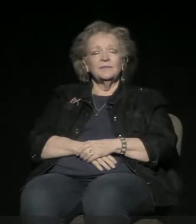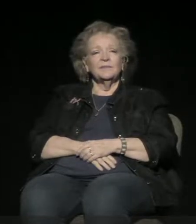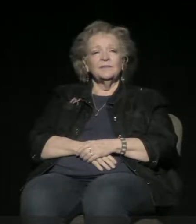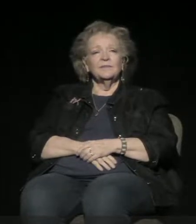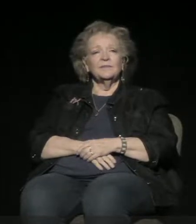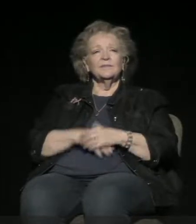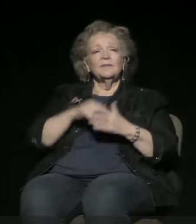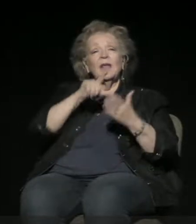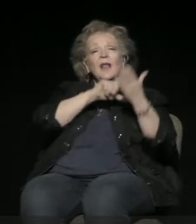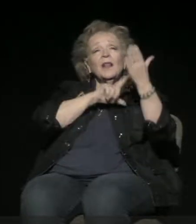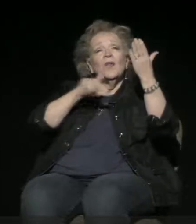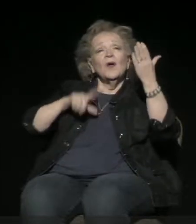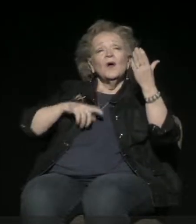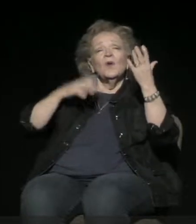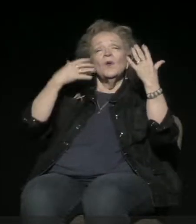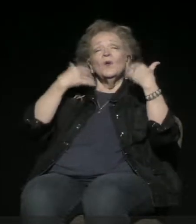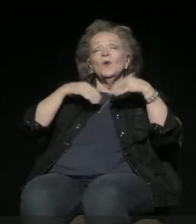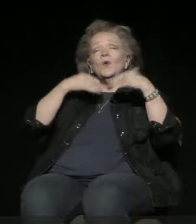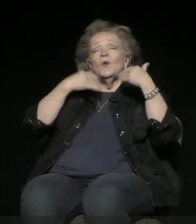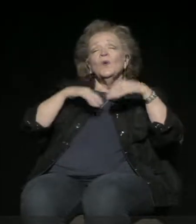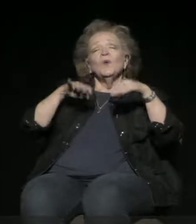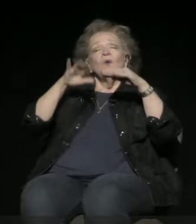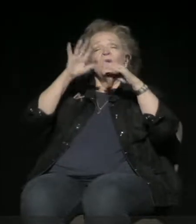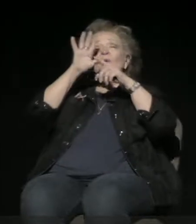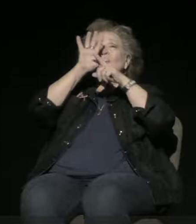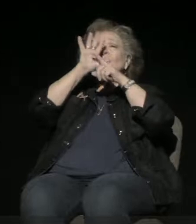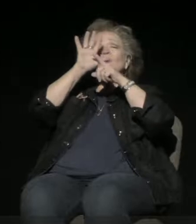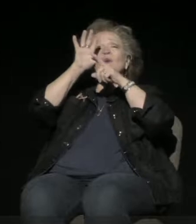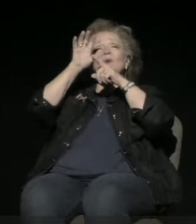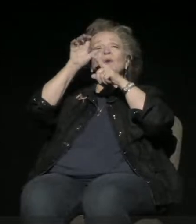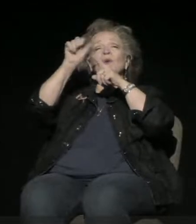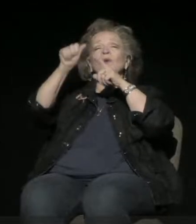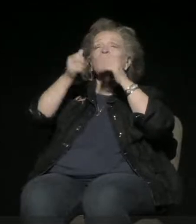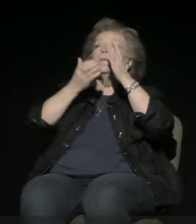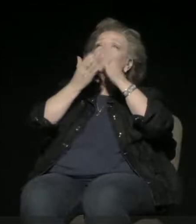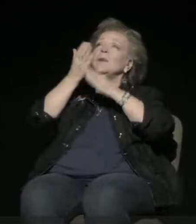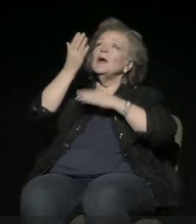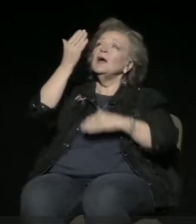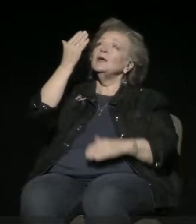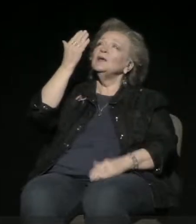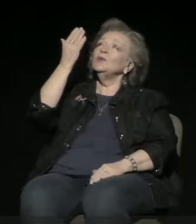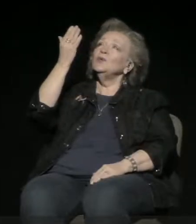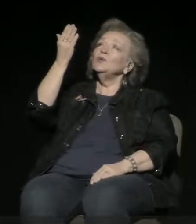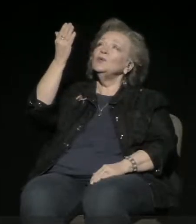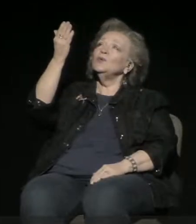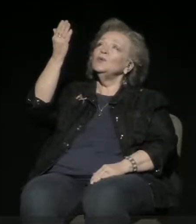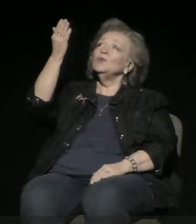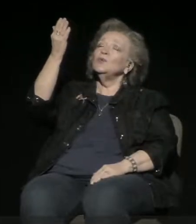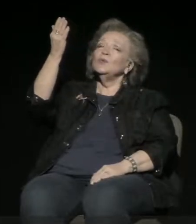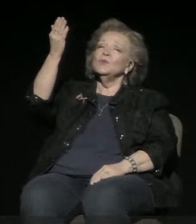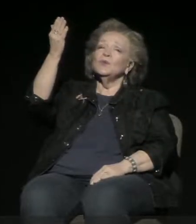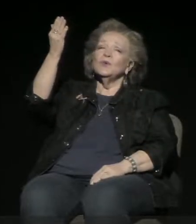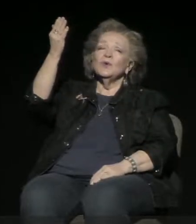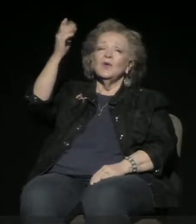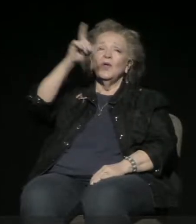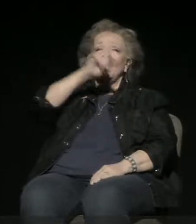Lord I'm amazed I'm amazed By you